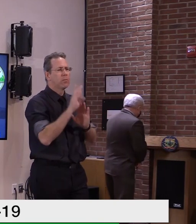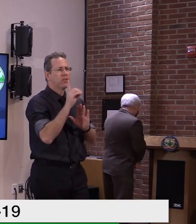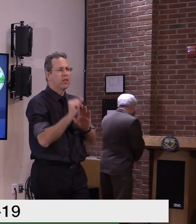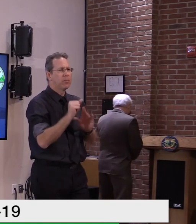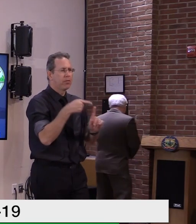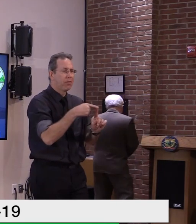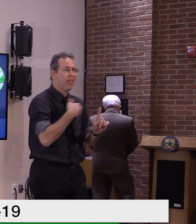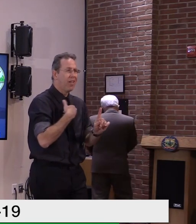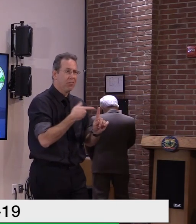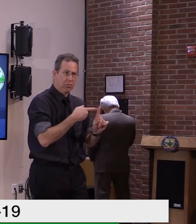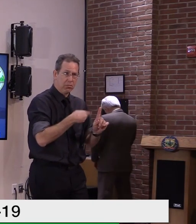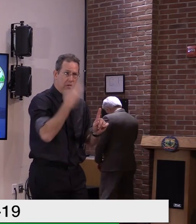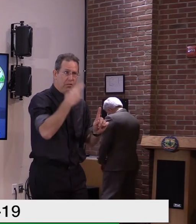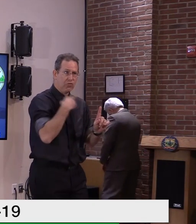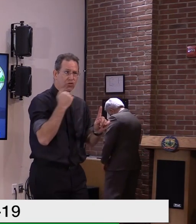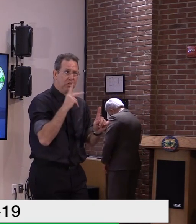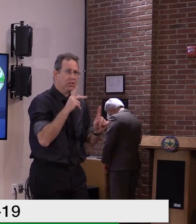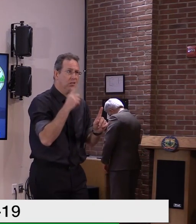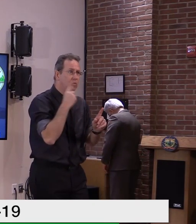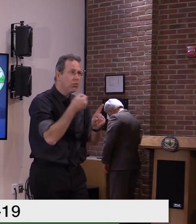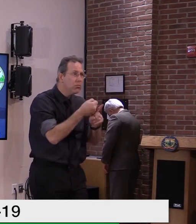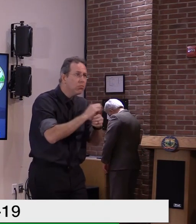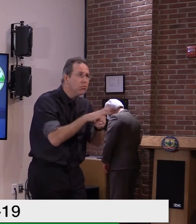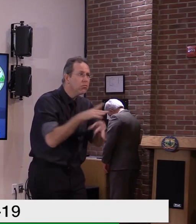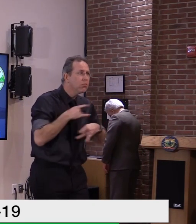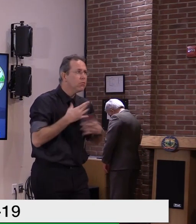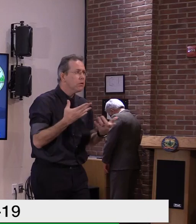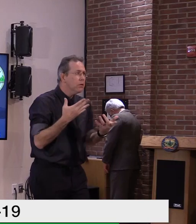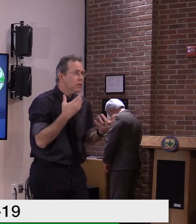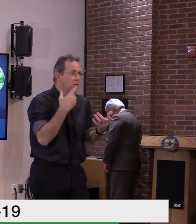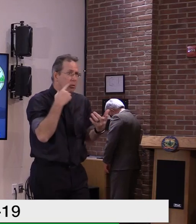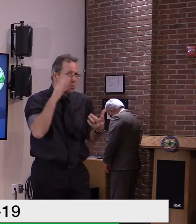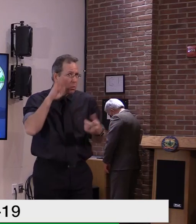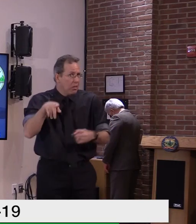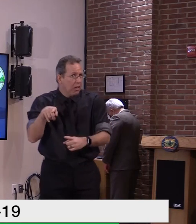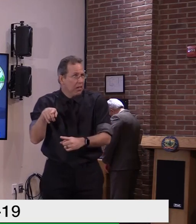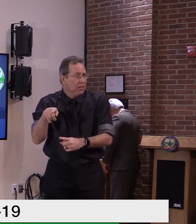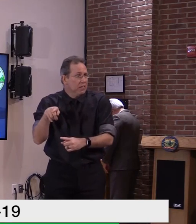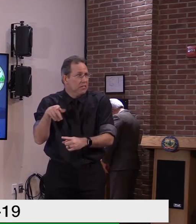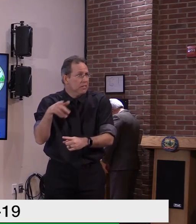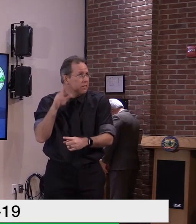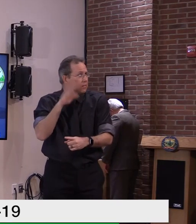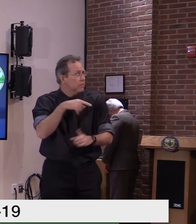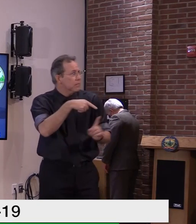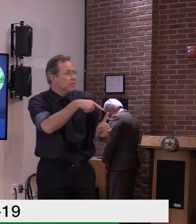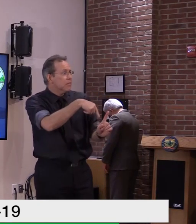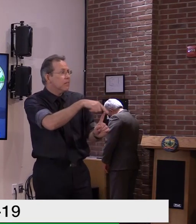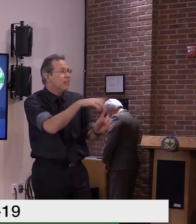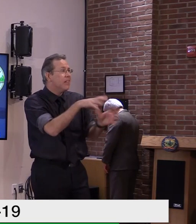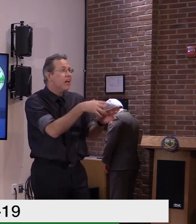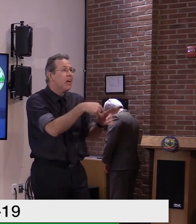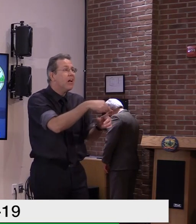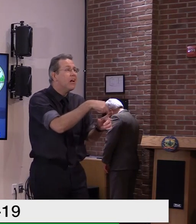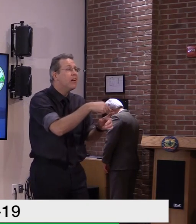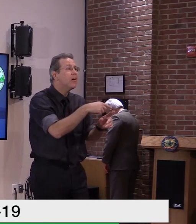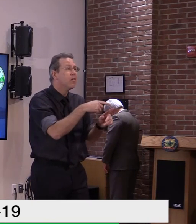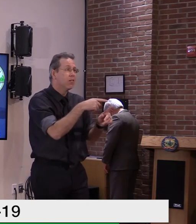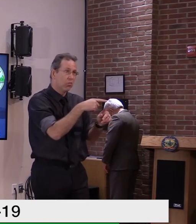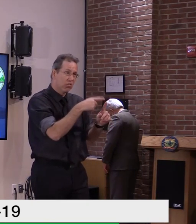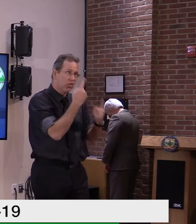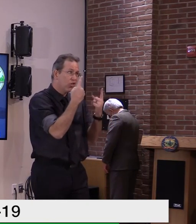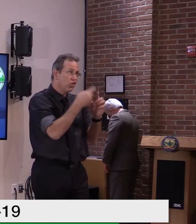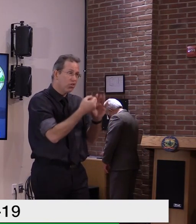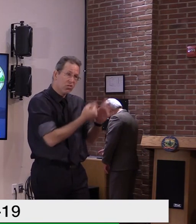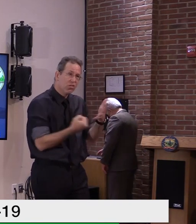something that is on your radar, and do you expect that to factor into your decision about